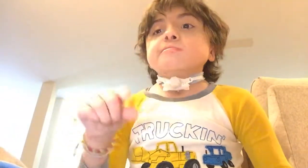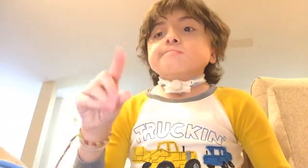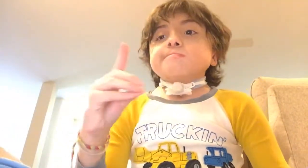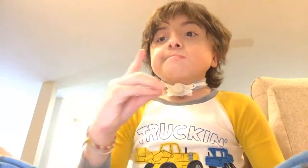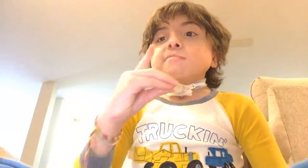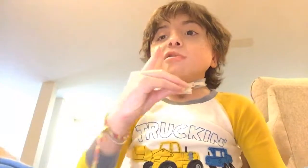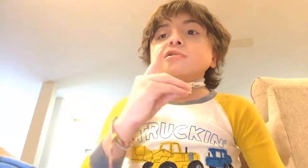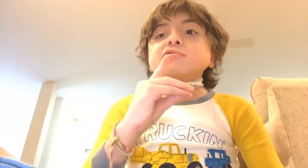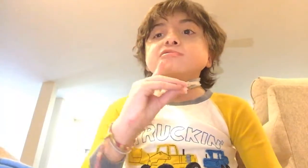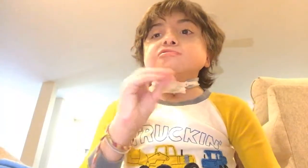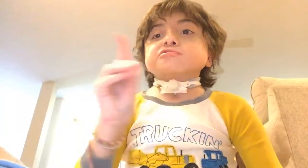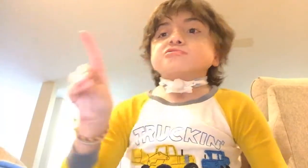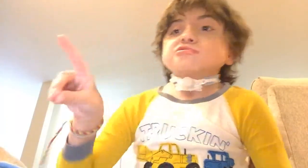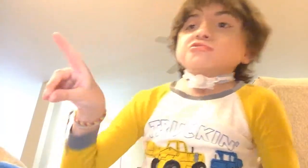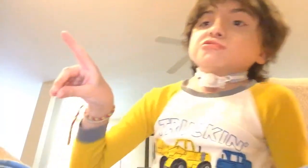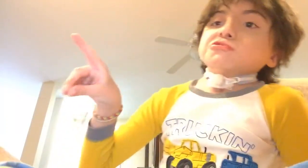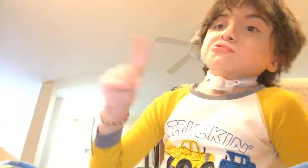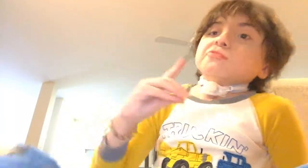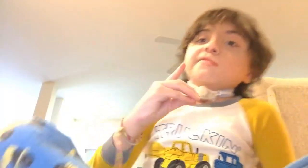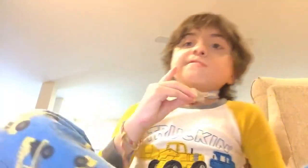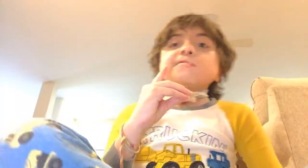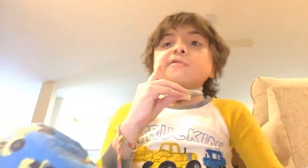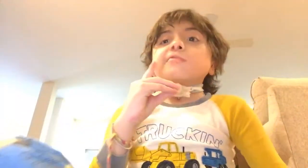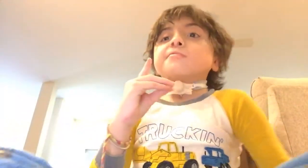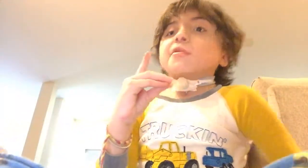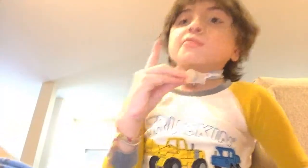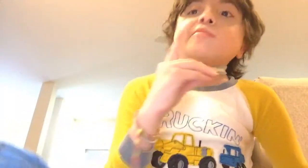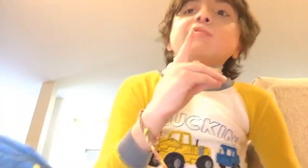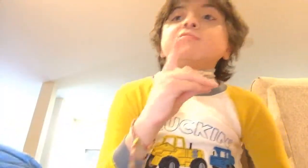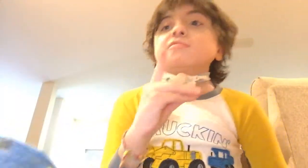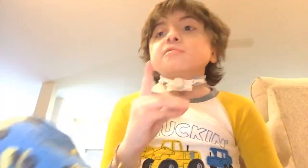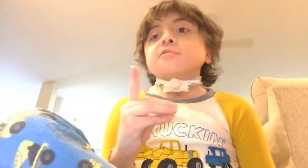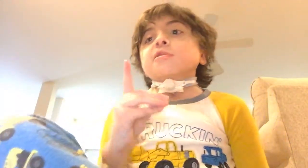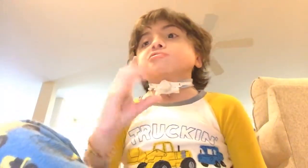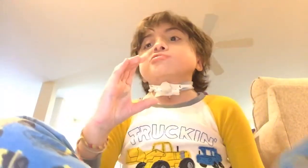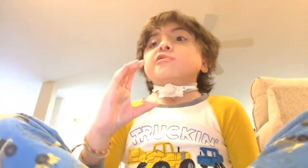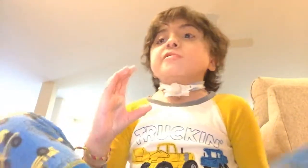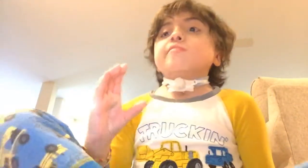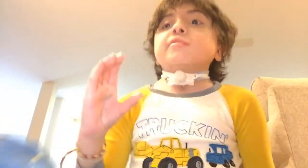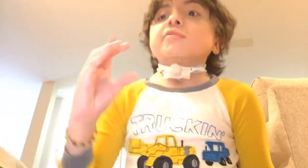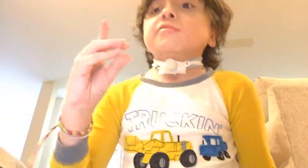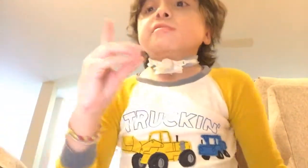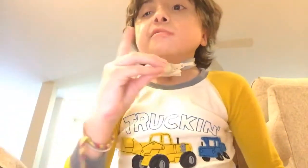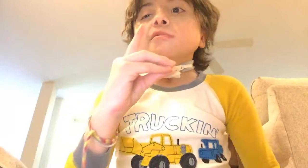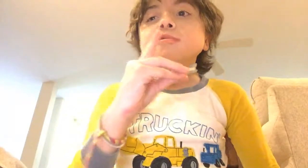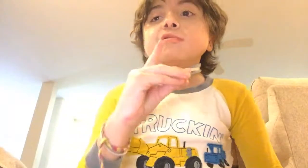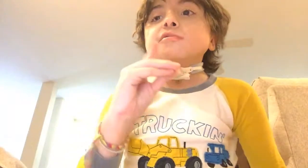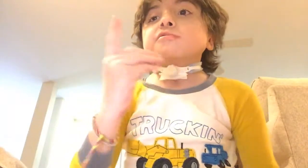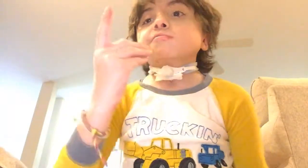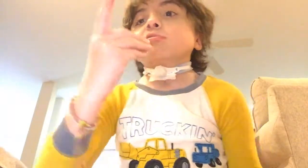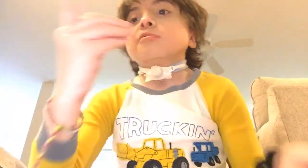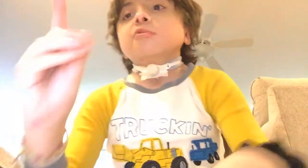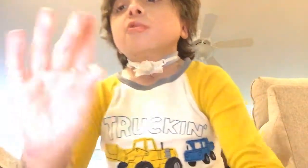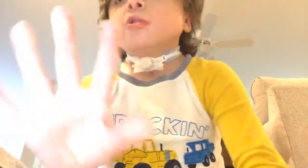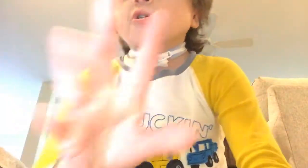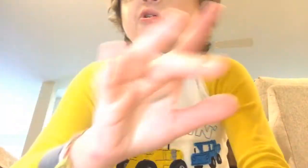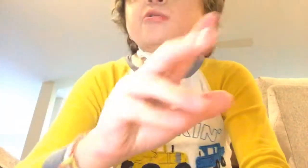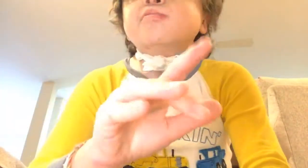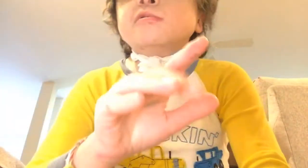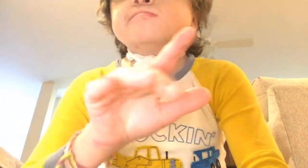is sort of like how you might not remember, like C, but, well, but,